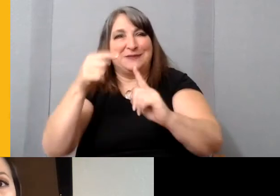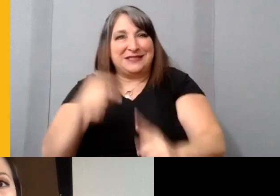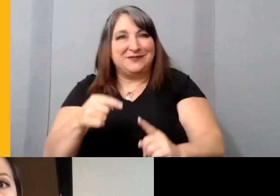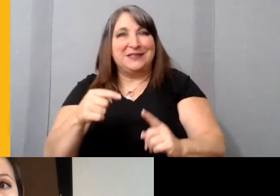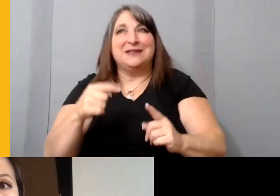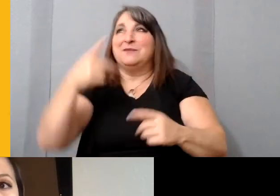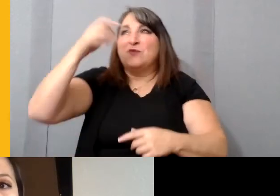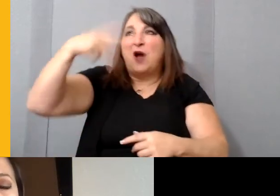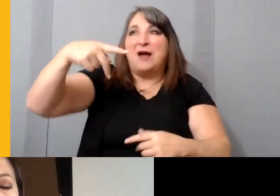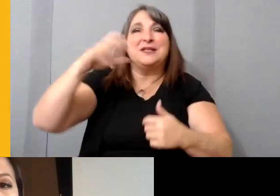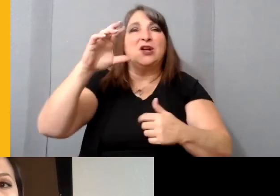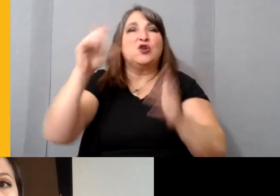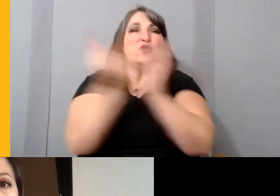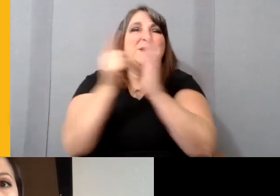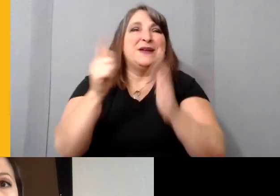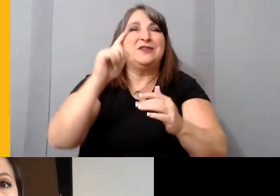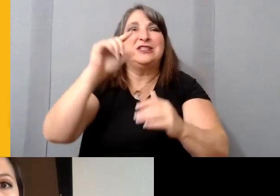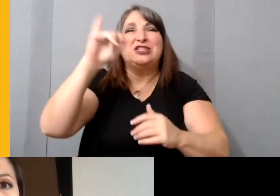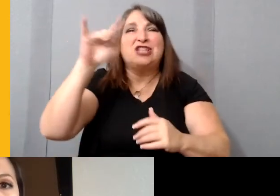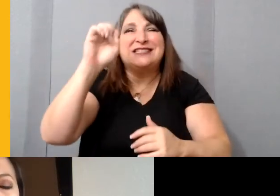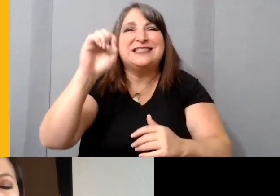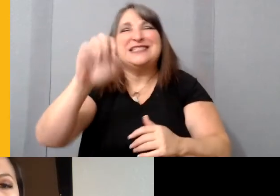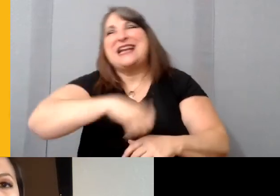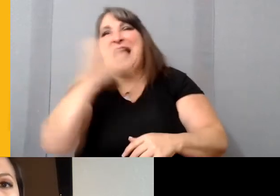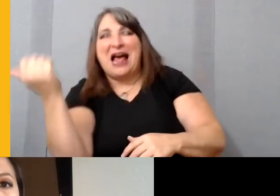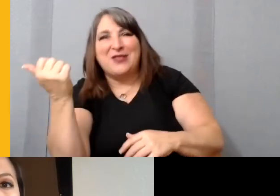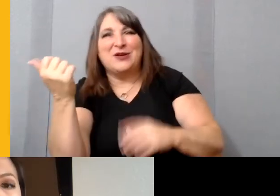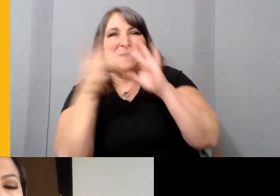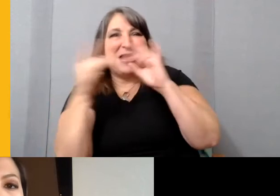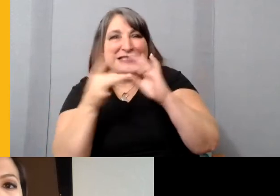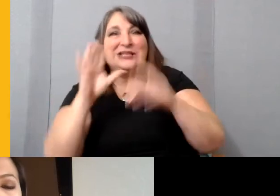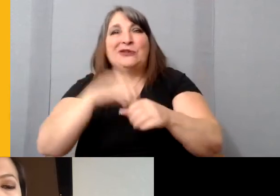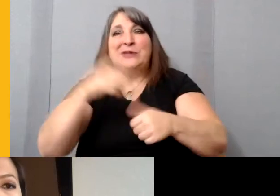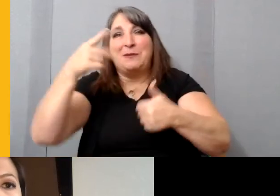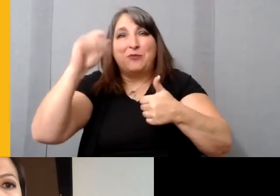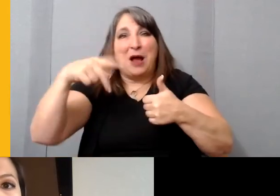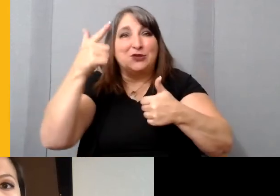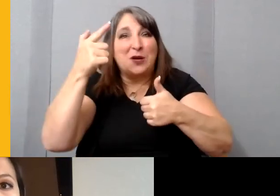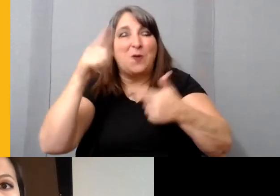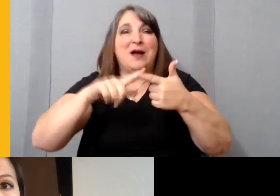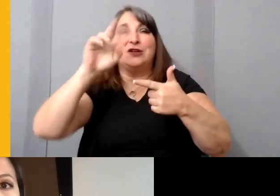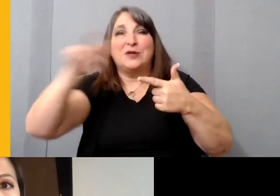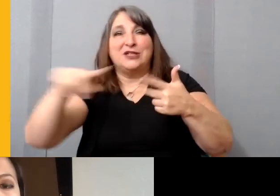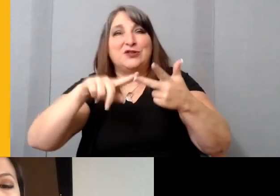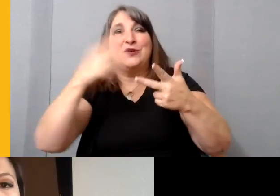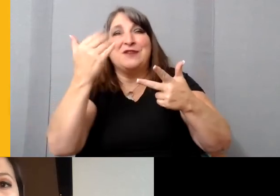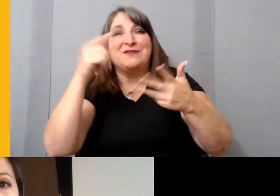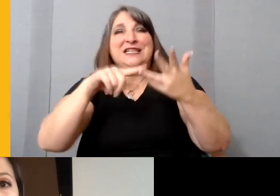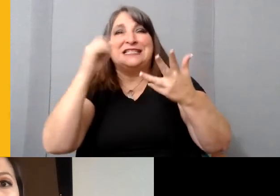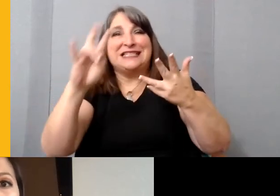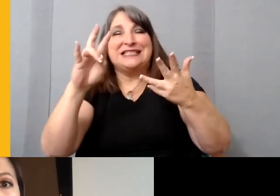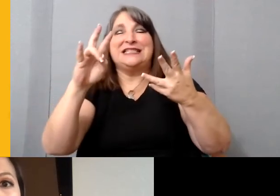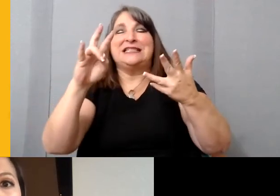like criminal justice props and other GOTV messaging, which included Prop 21, 22, 15, 16, 17, 20,